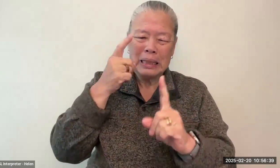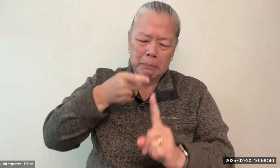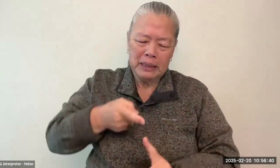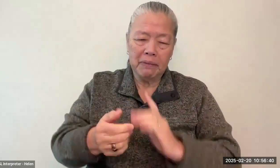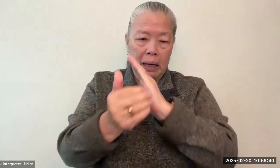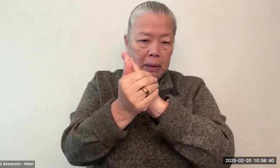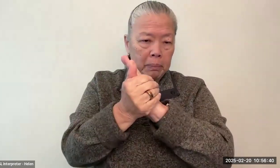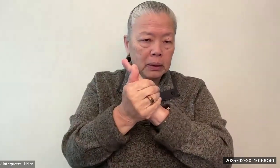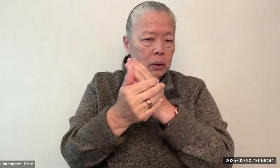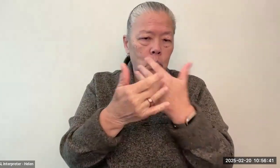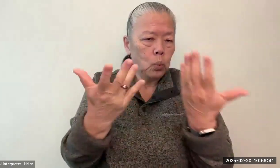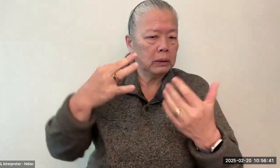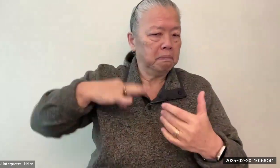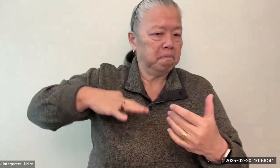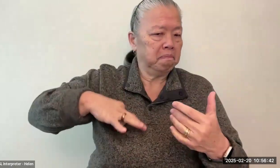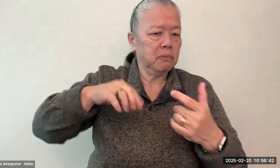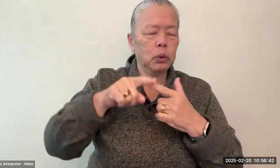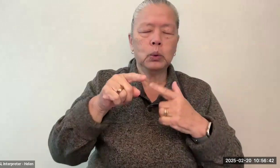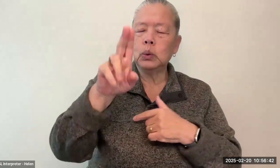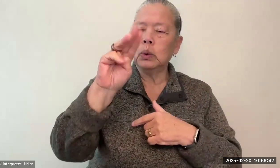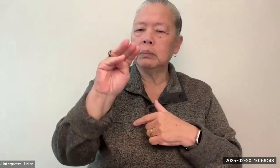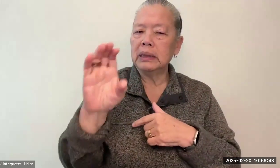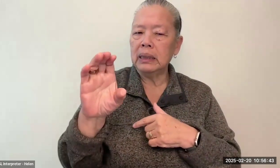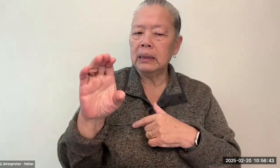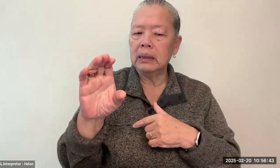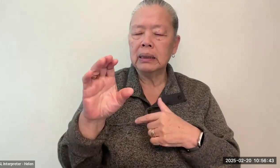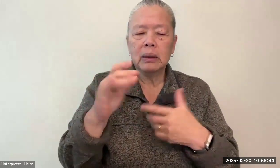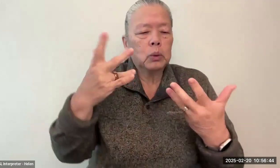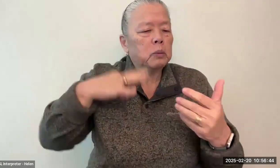for the denomination and especially for General Conference?